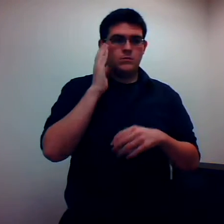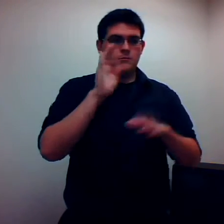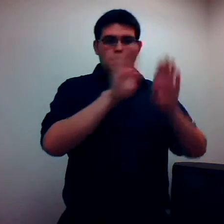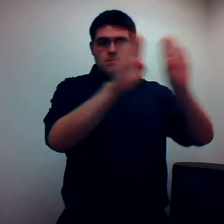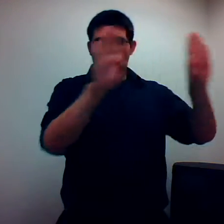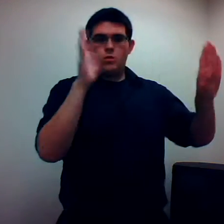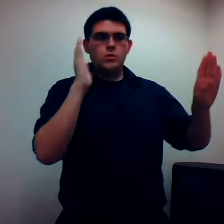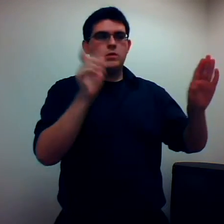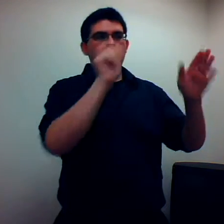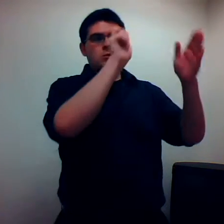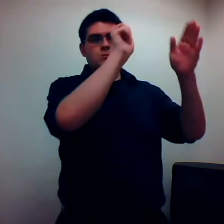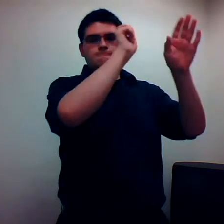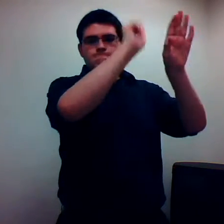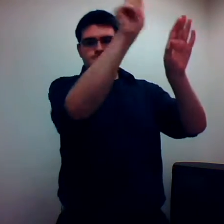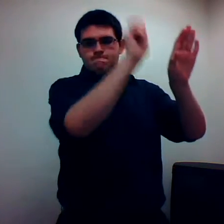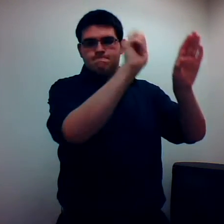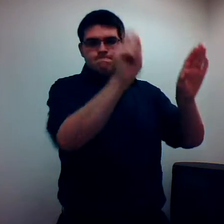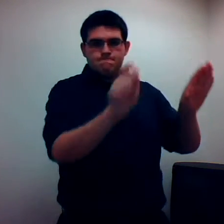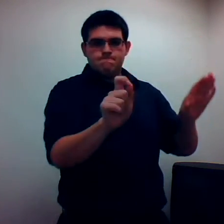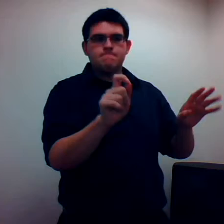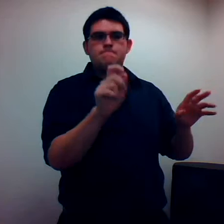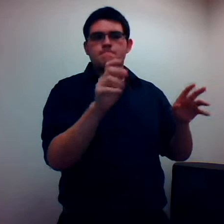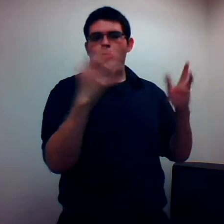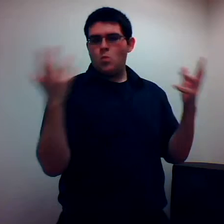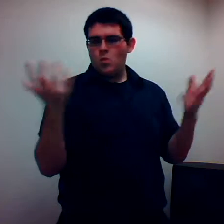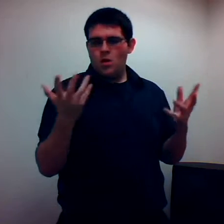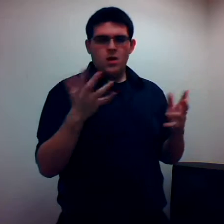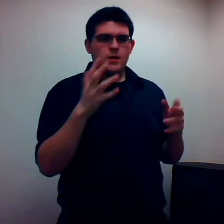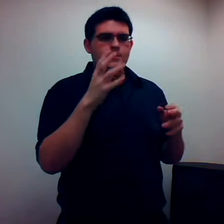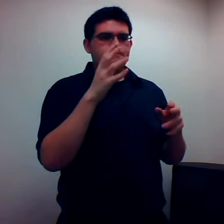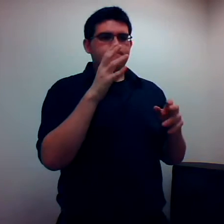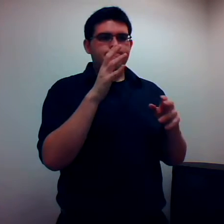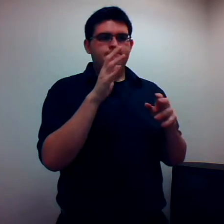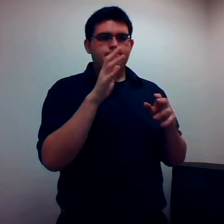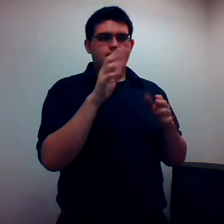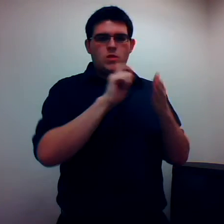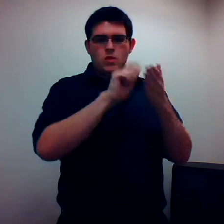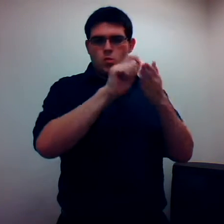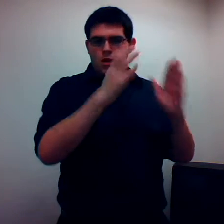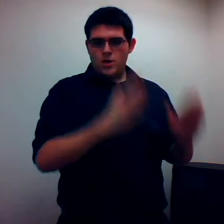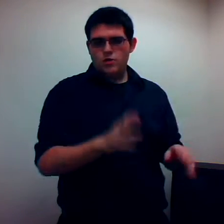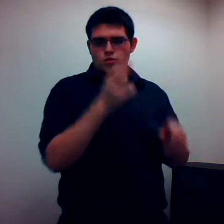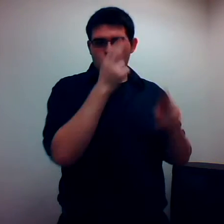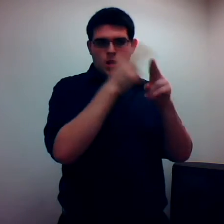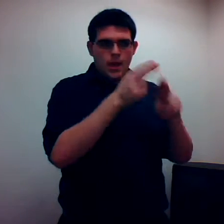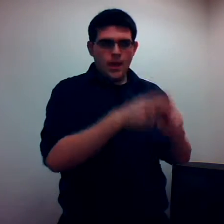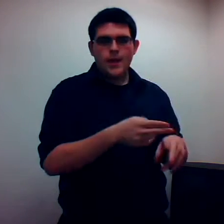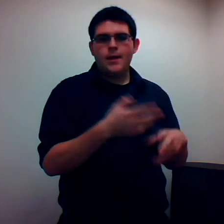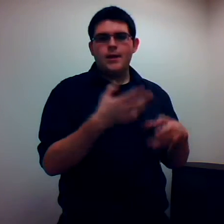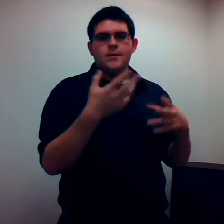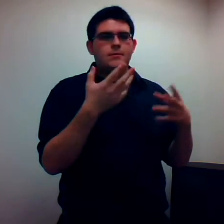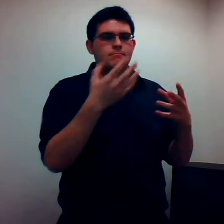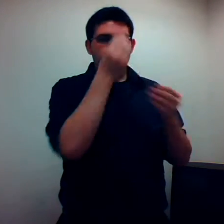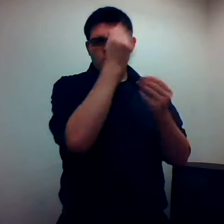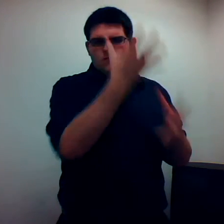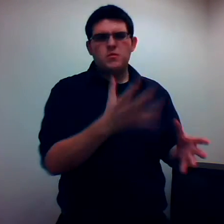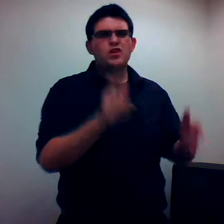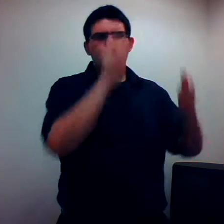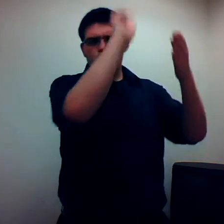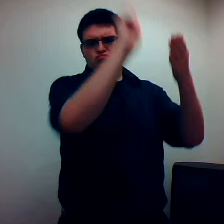name, volume number, other things like that that might be pertinent for other students who would be interested in looking up the same article,